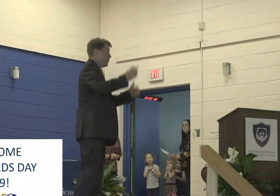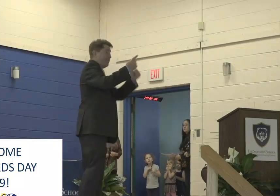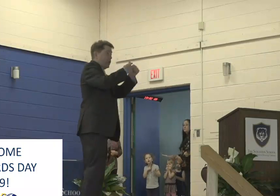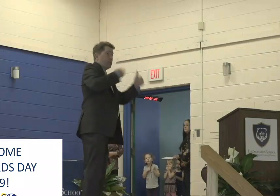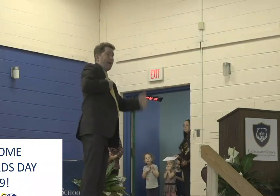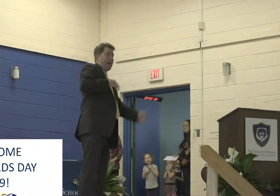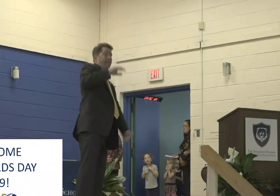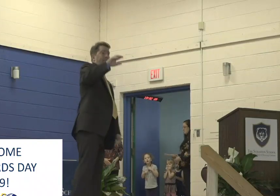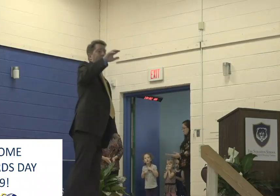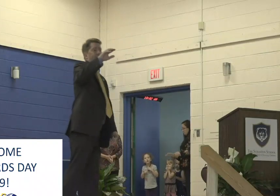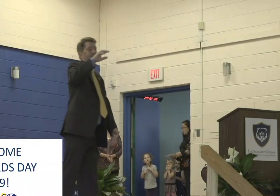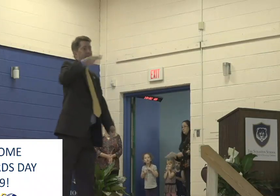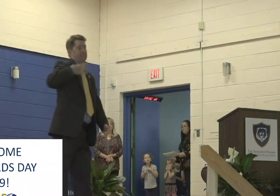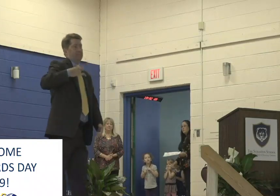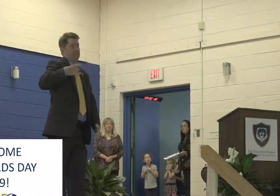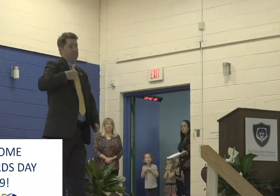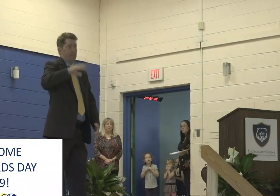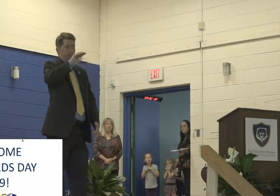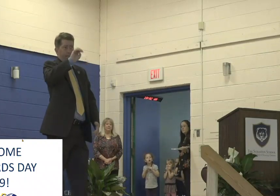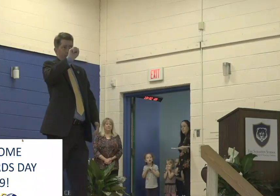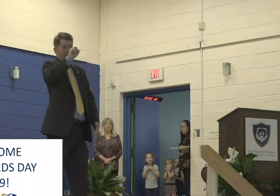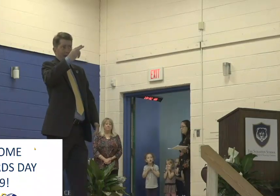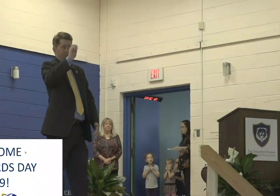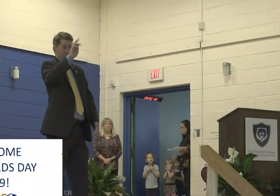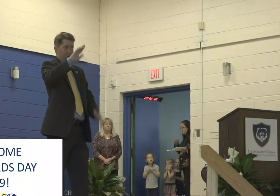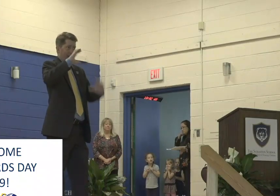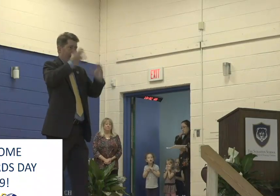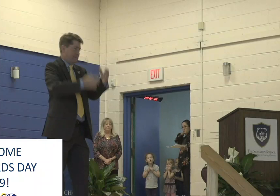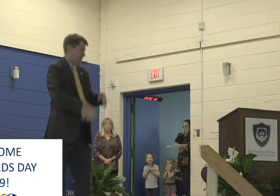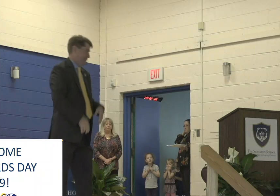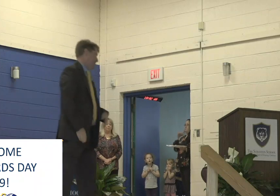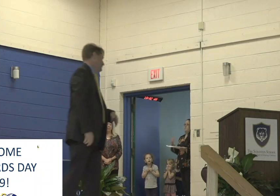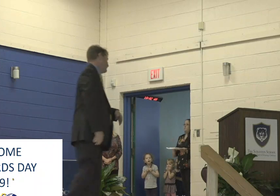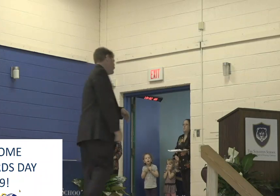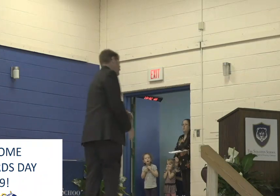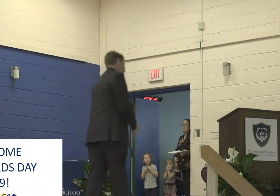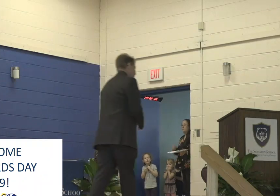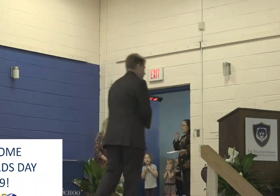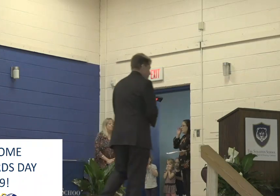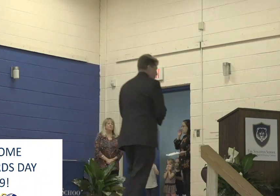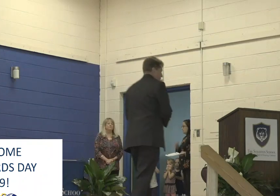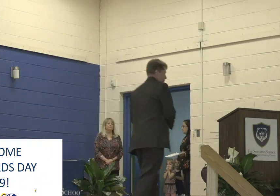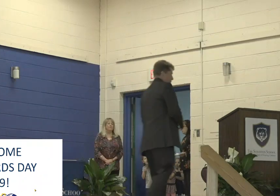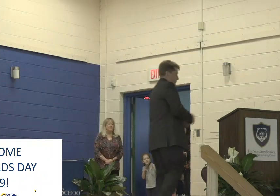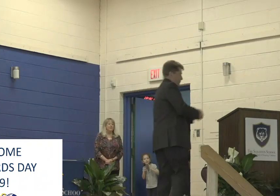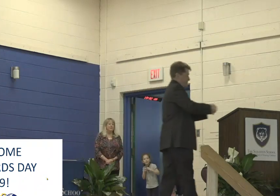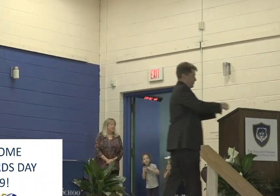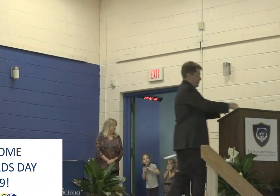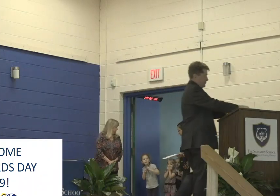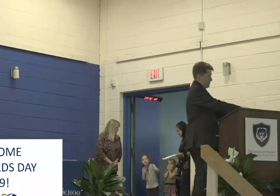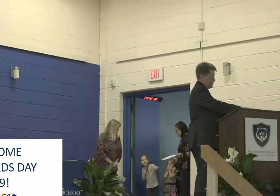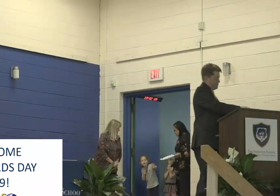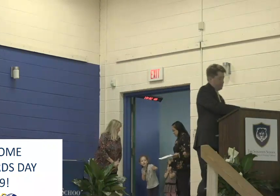So, without further ado, we are going to begin the ceremony. We are going to be starting with Stacy Hammer's preschool